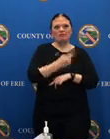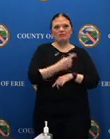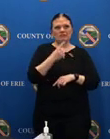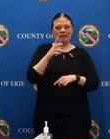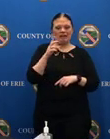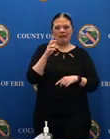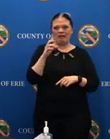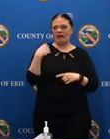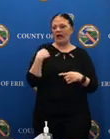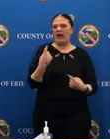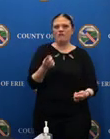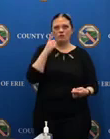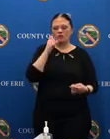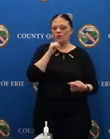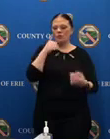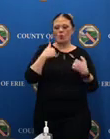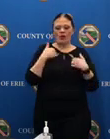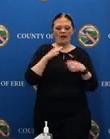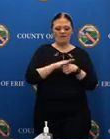space, and people,